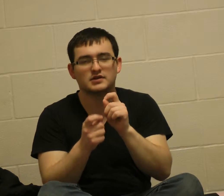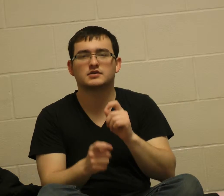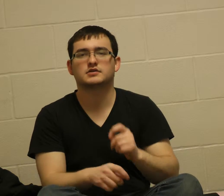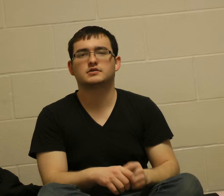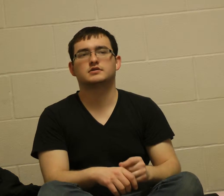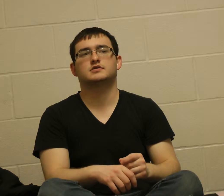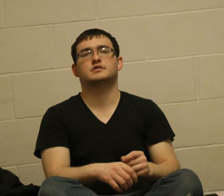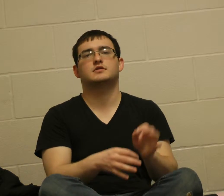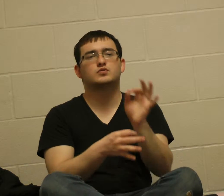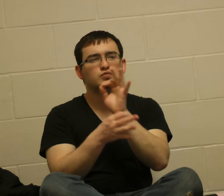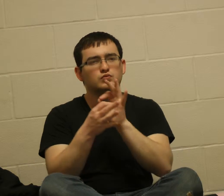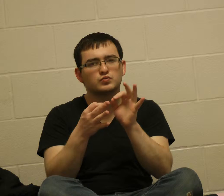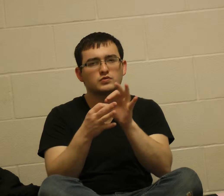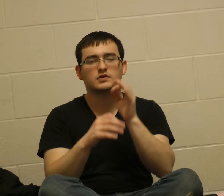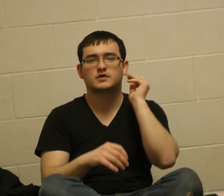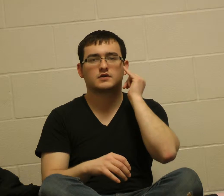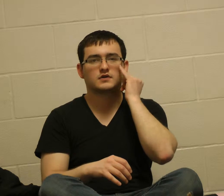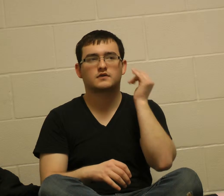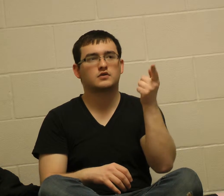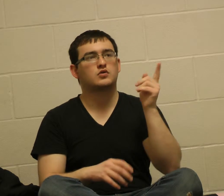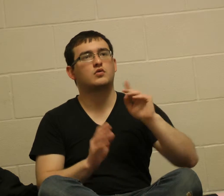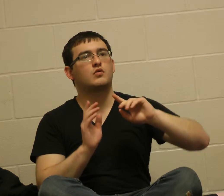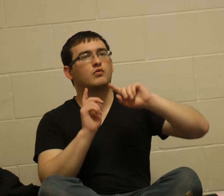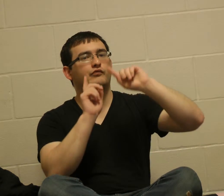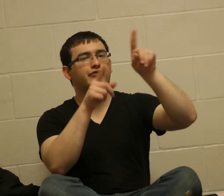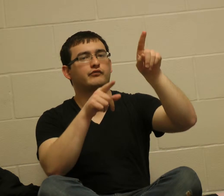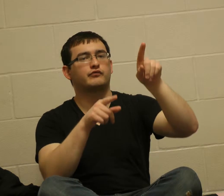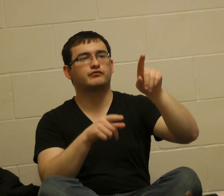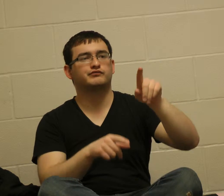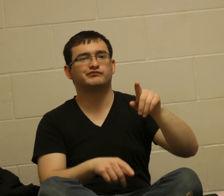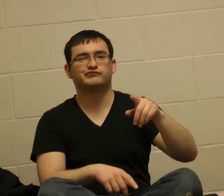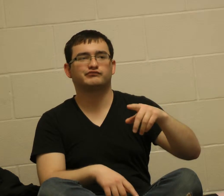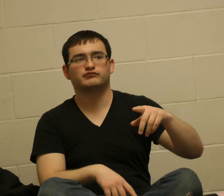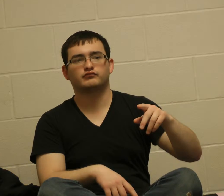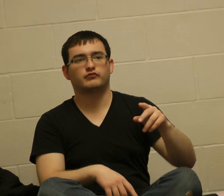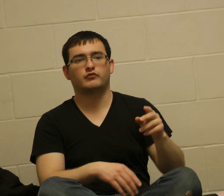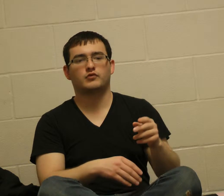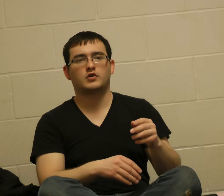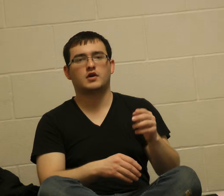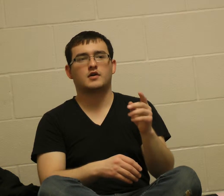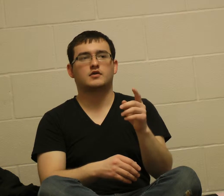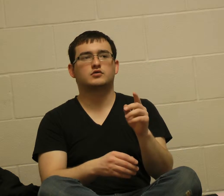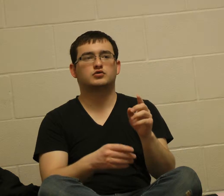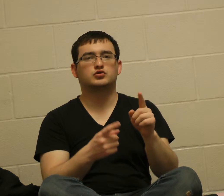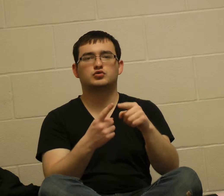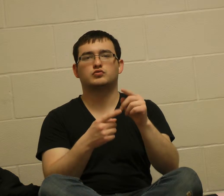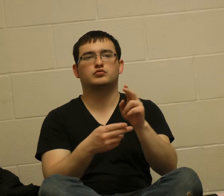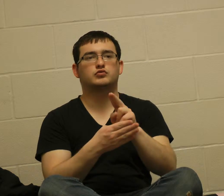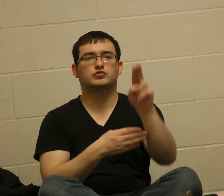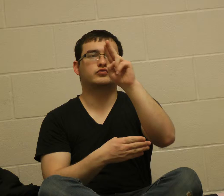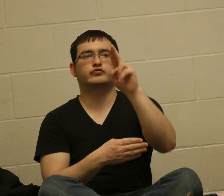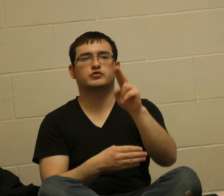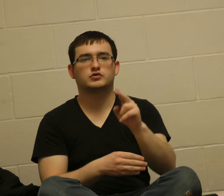more you learn about grammar, the more you're empowered about this command over language, the more you'll see your writing improve.